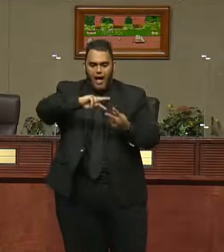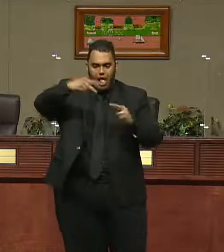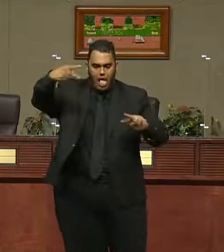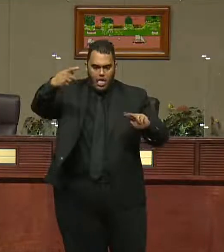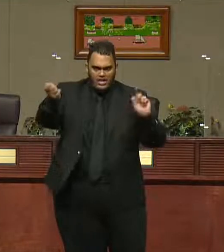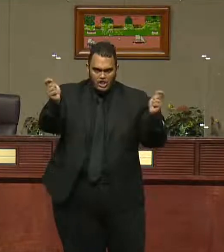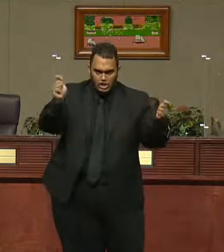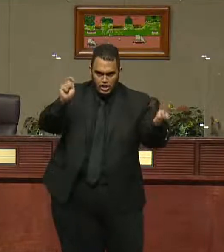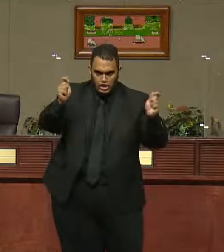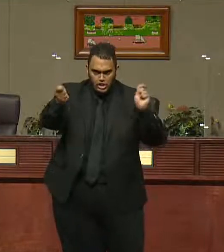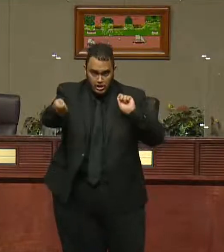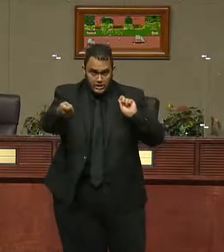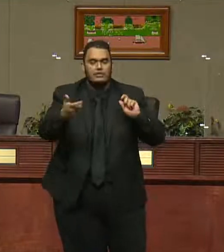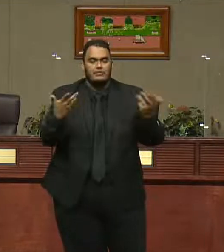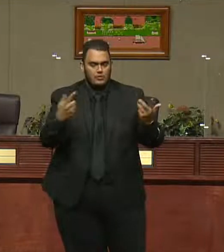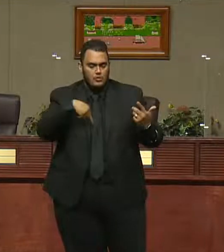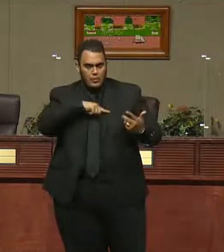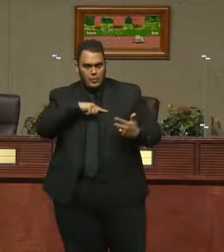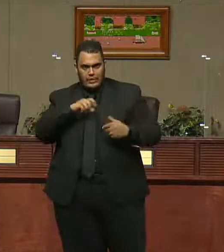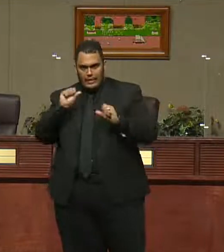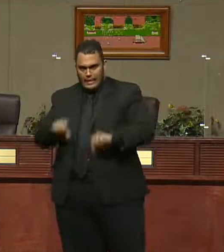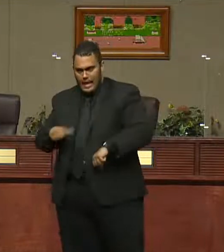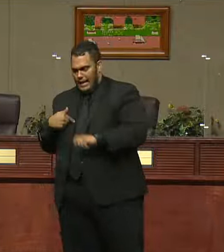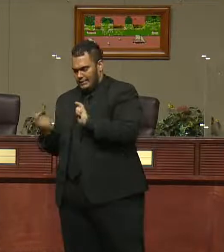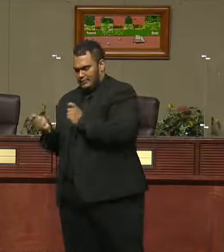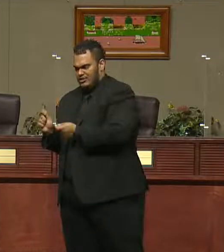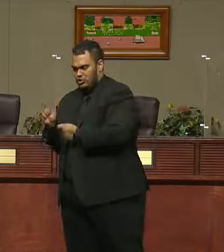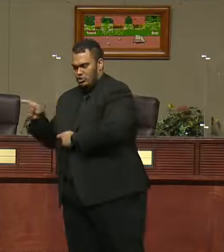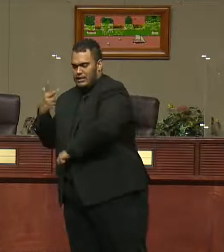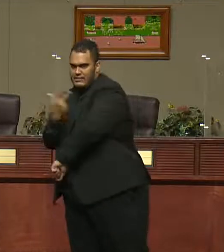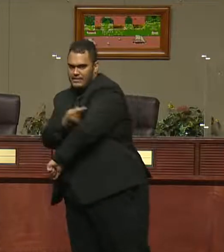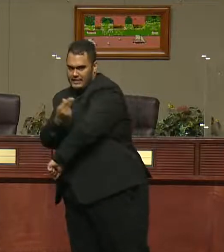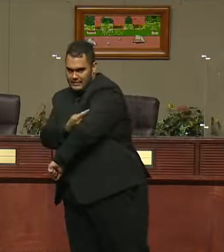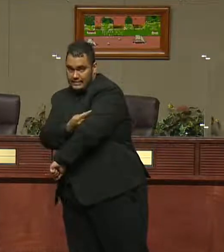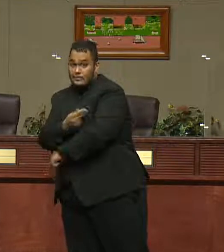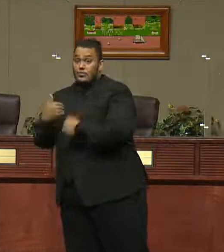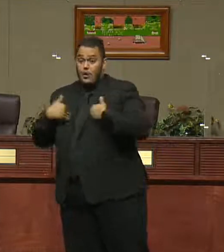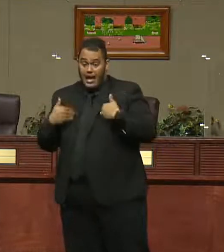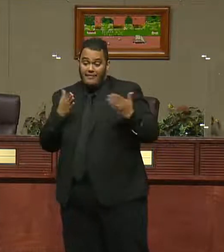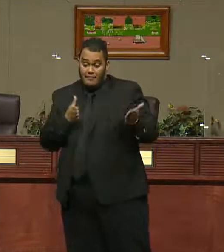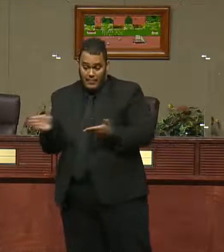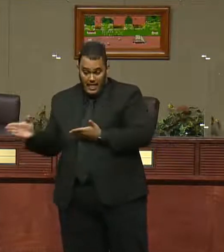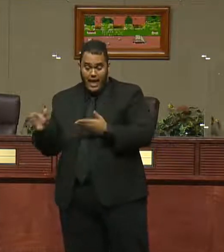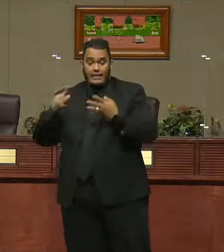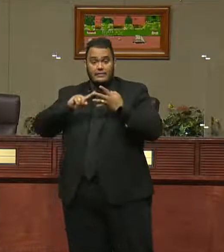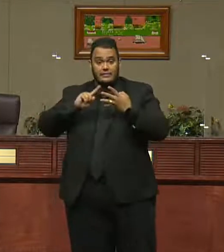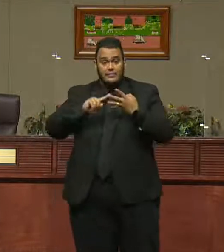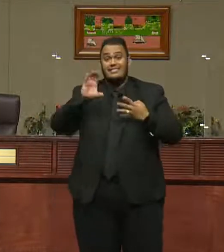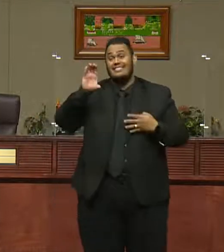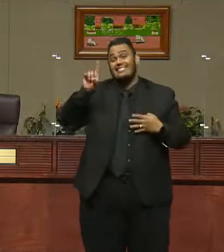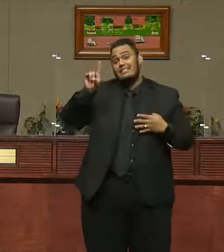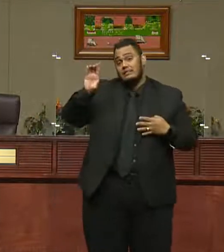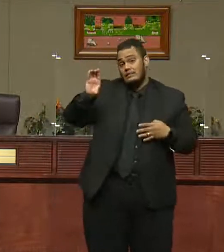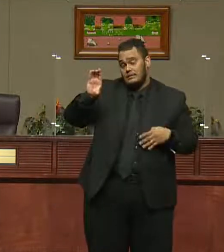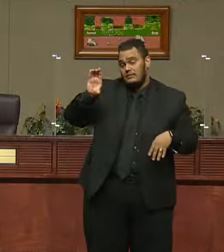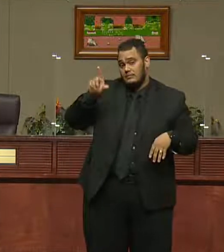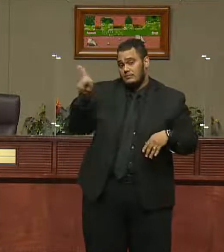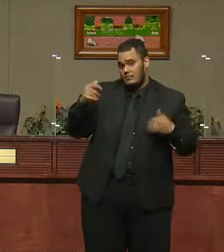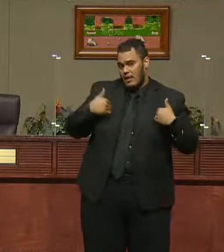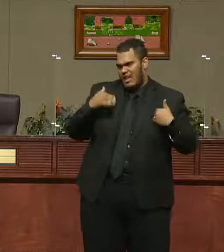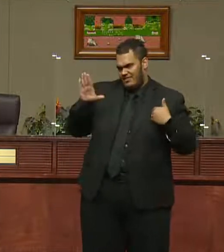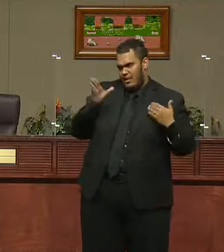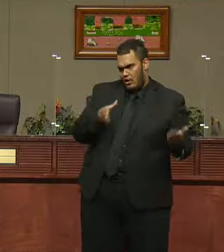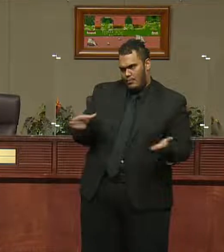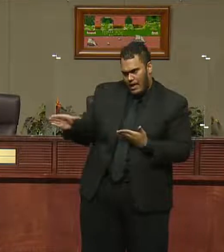CDC recommendations, which and a plan for virologic surveillance, which I think I mentioned last time I was here, last week. Sorry,